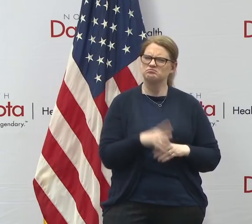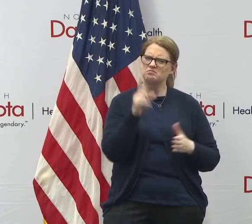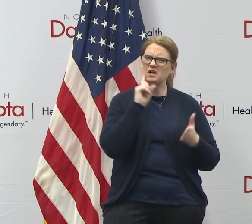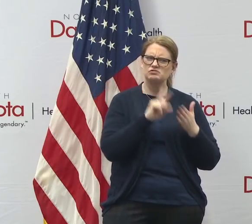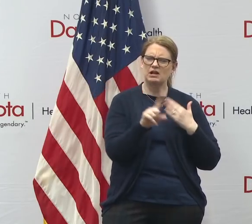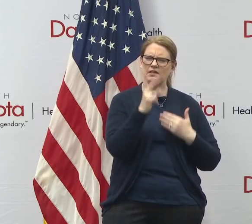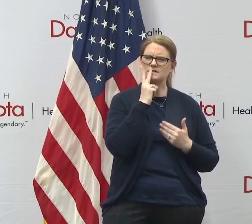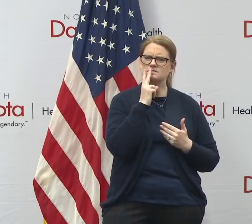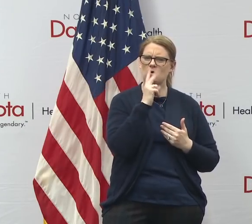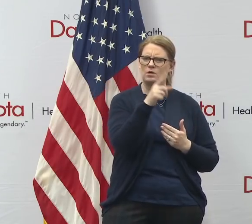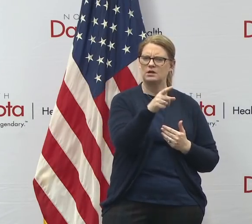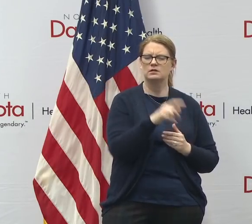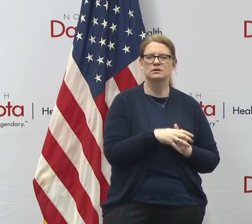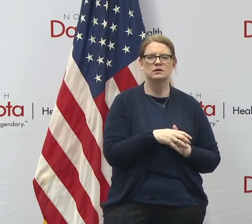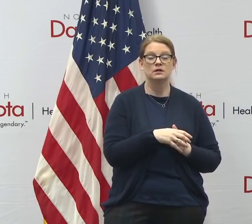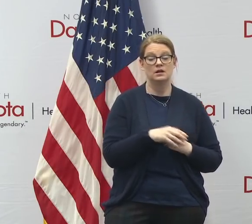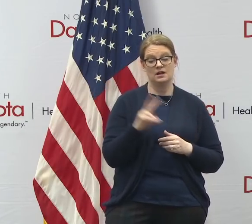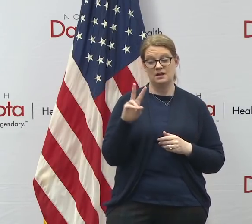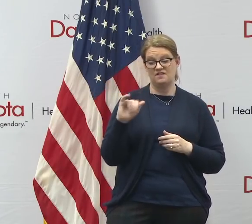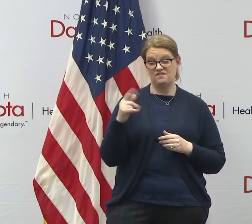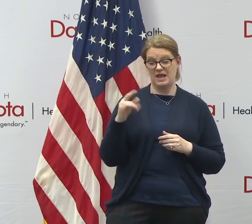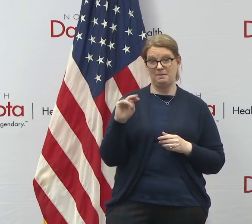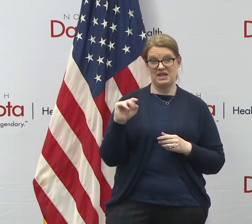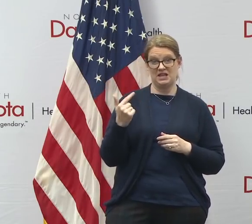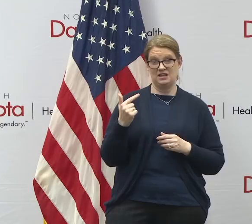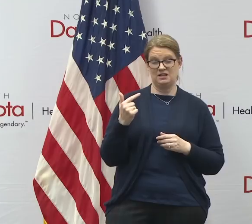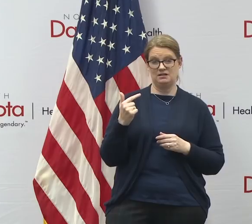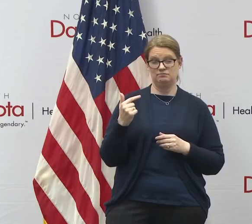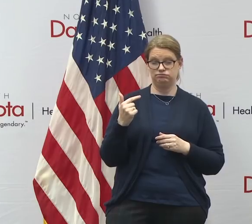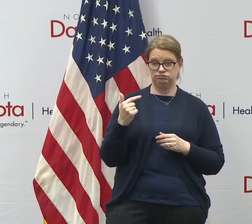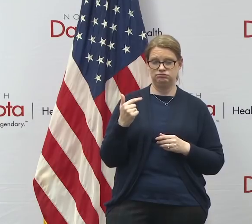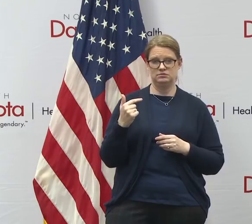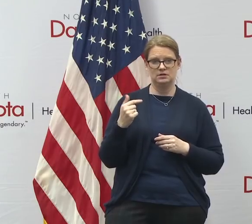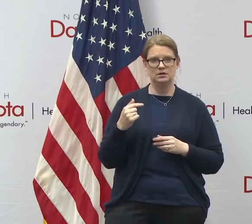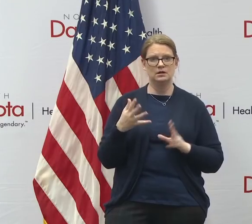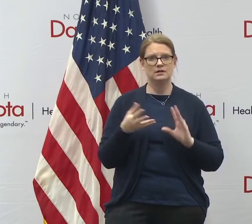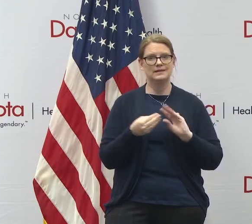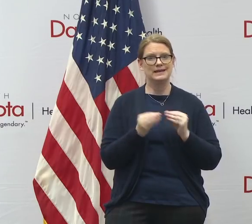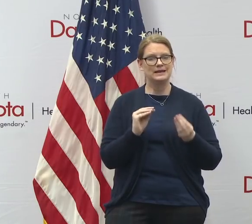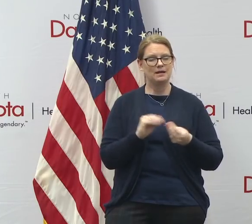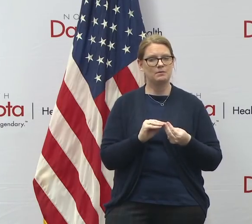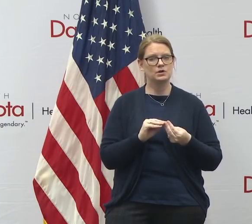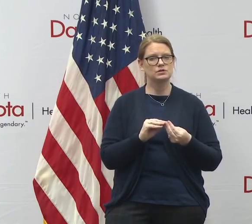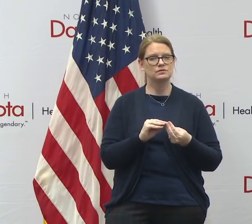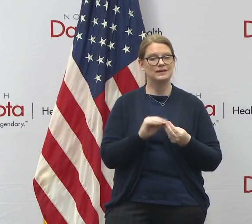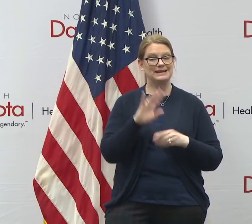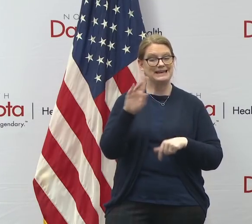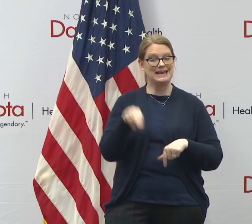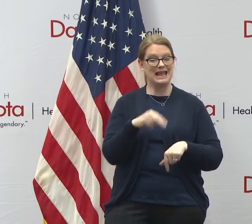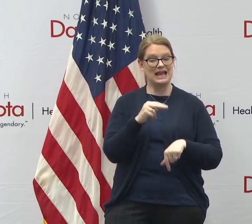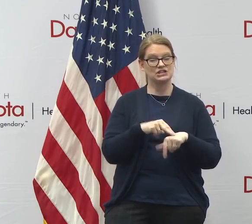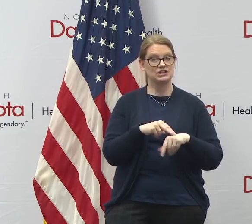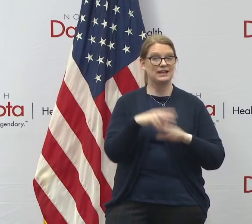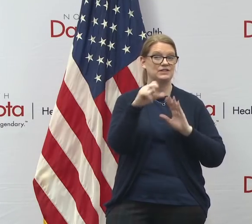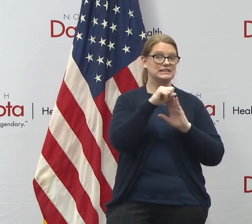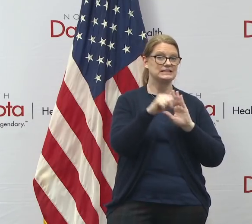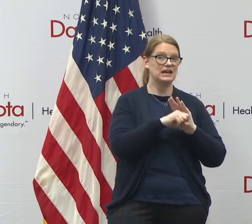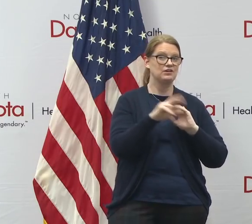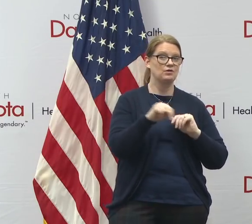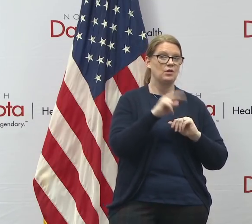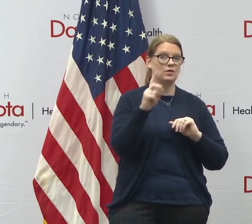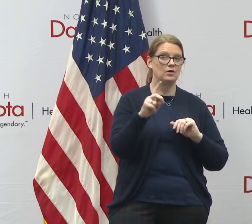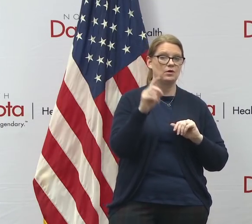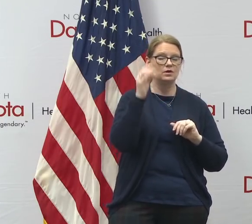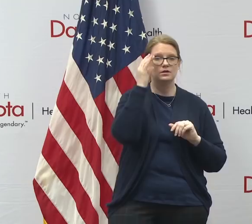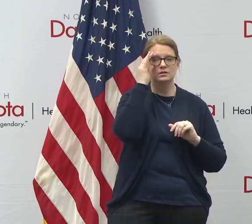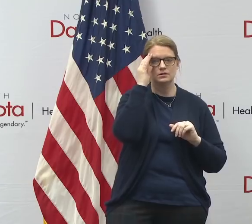I would say the reason why I'm bringing up vaping is that if we take a look at the numbers for the nationally and for the state of North Dakota, we had made